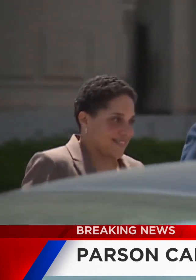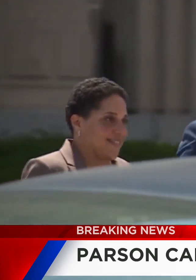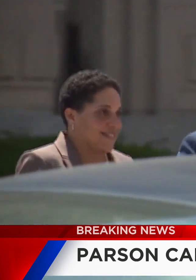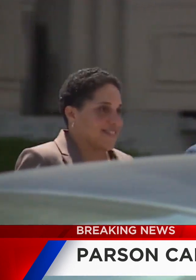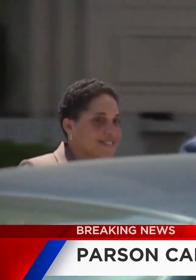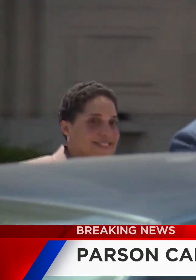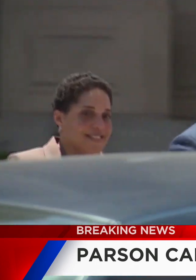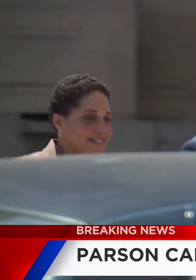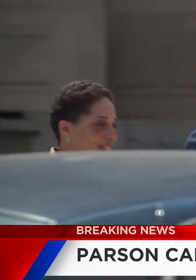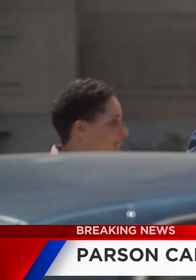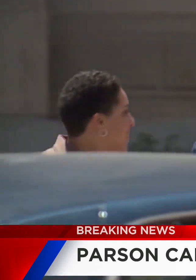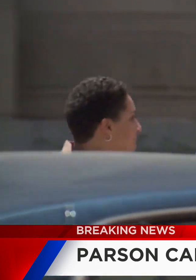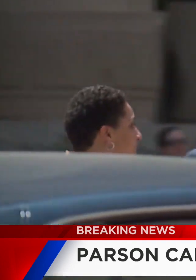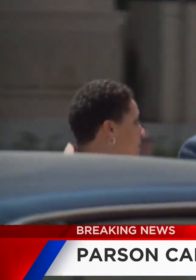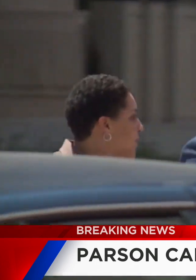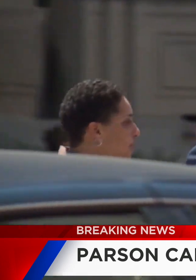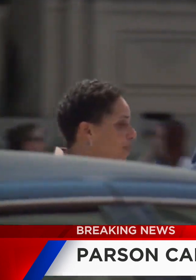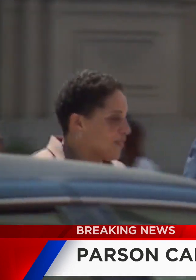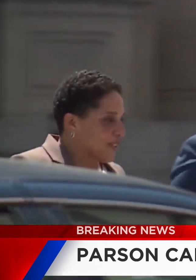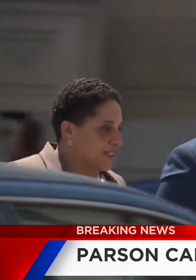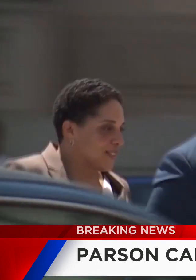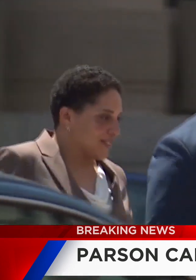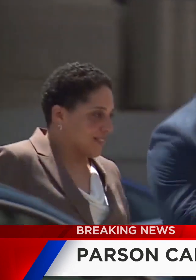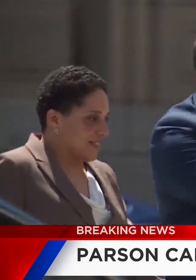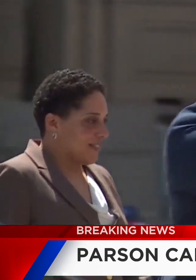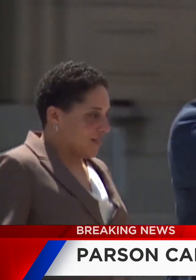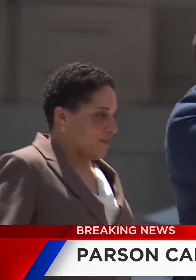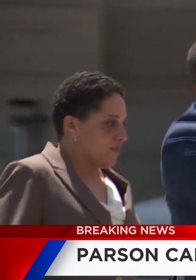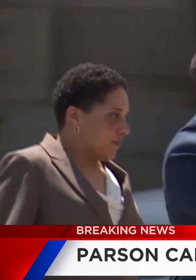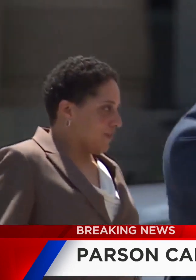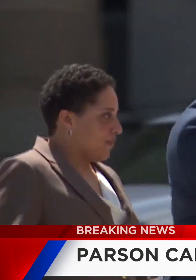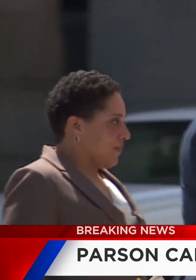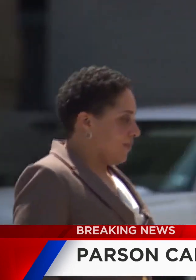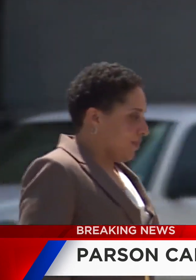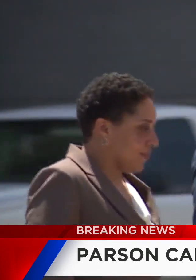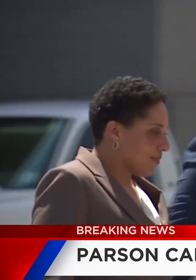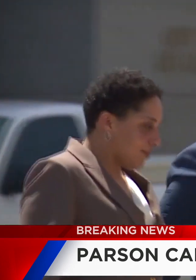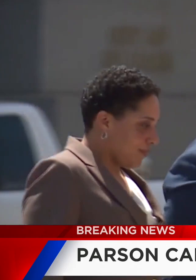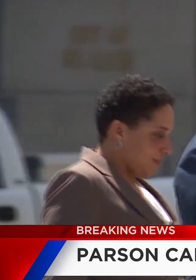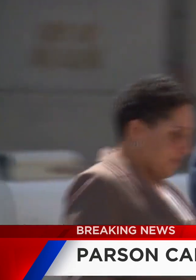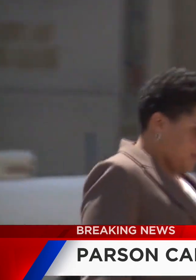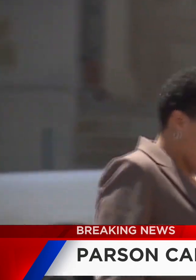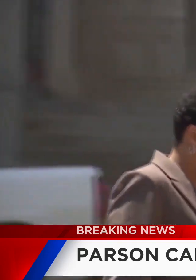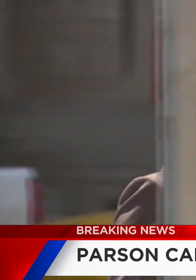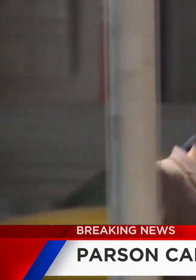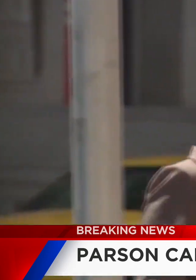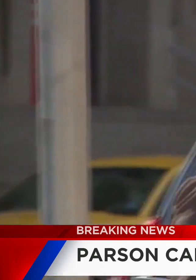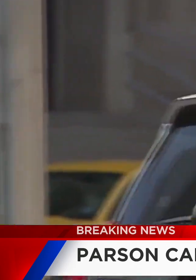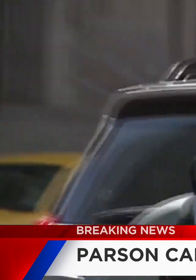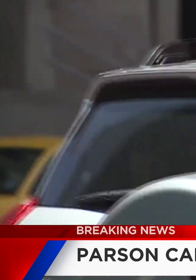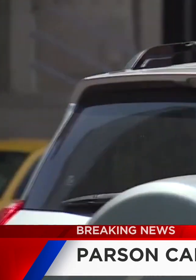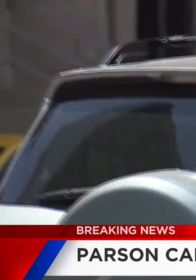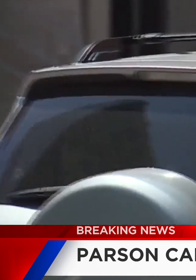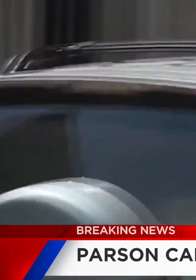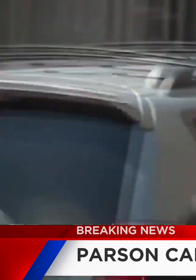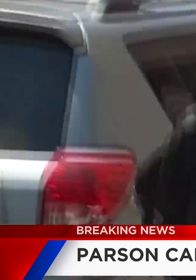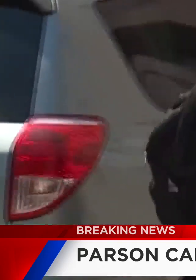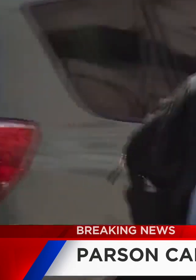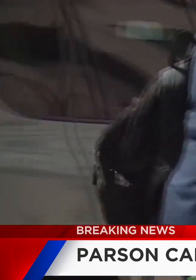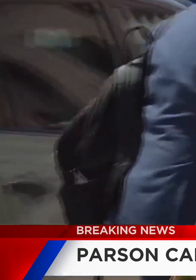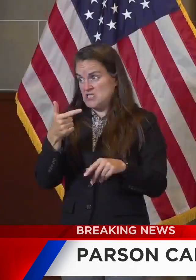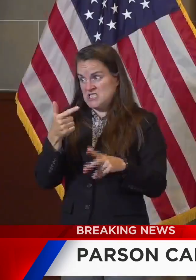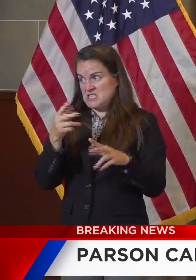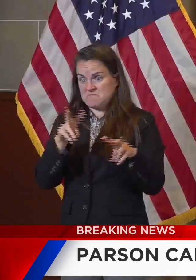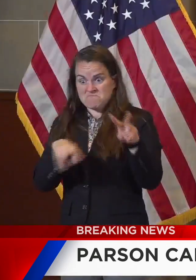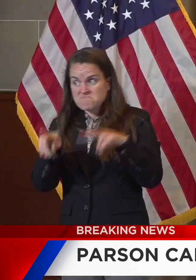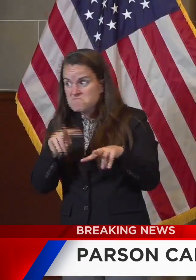murderers. The proposal does not allow the Attorney General to supervise or replace